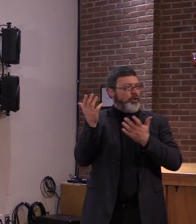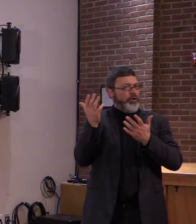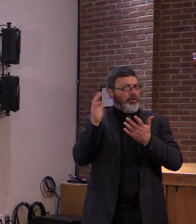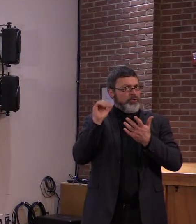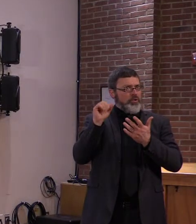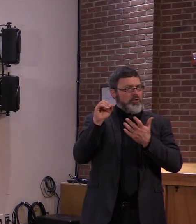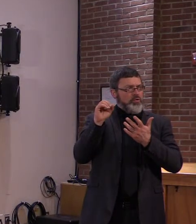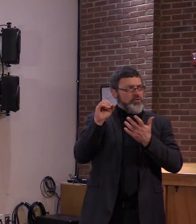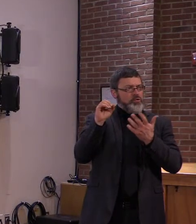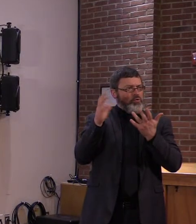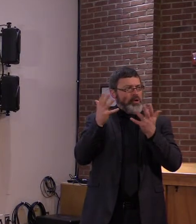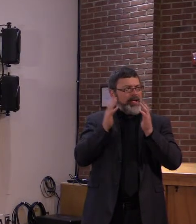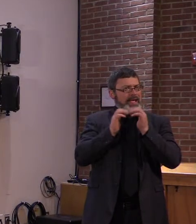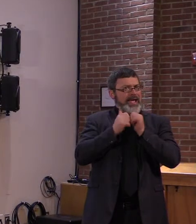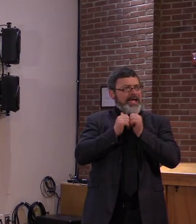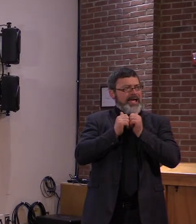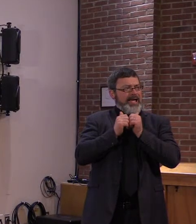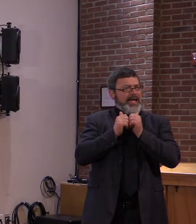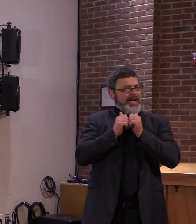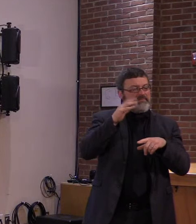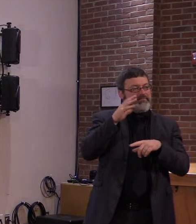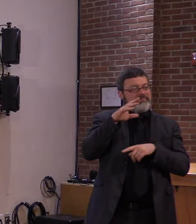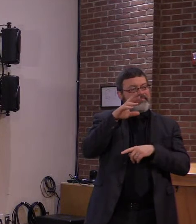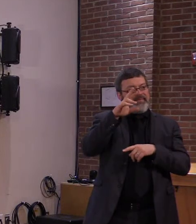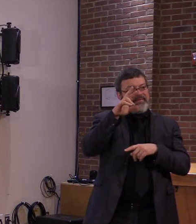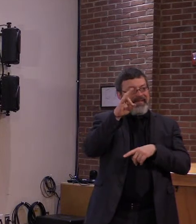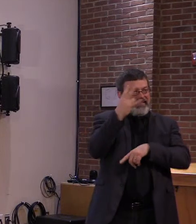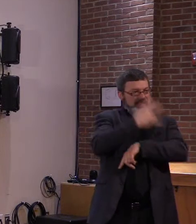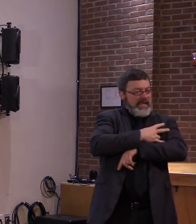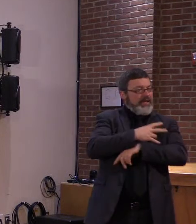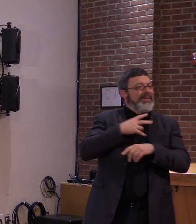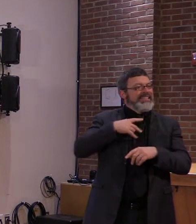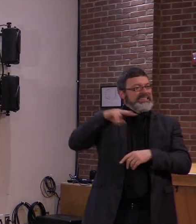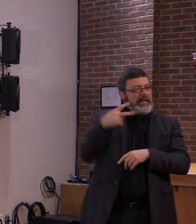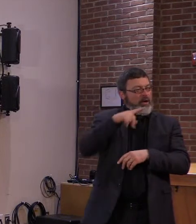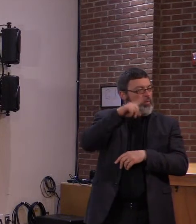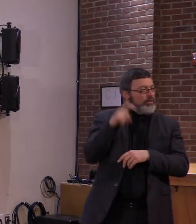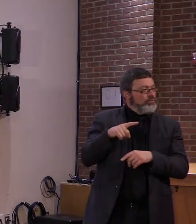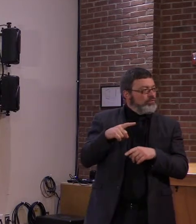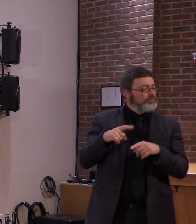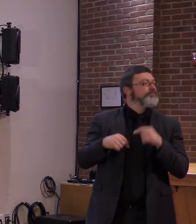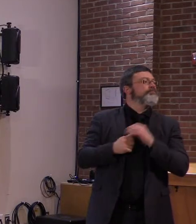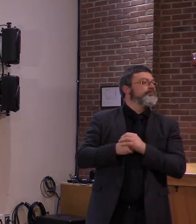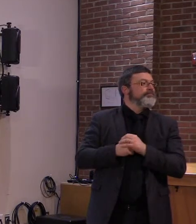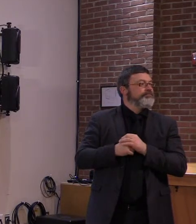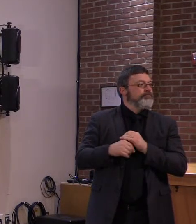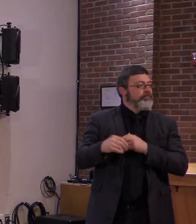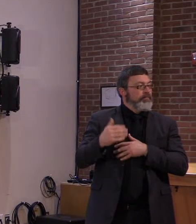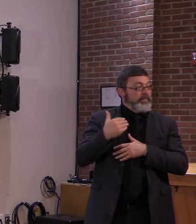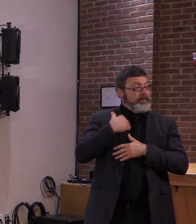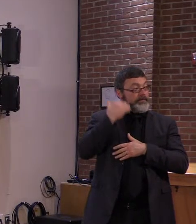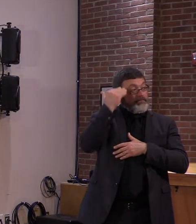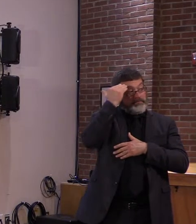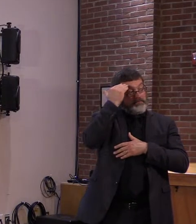more governors who come to that conclusion, the better off we'll be, and we're seeing them every single day, and we're seeing